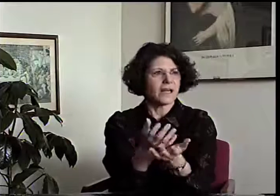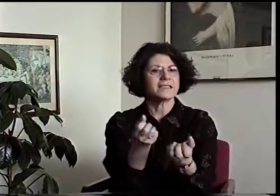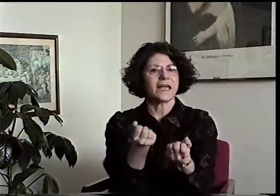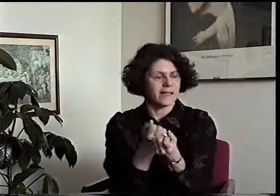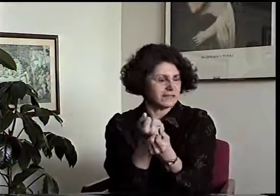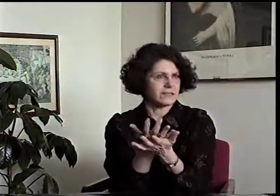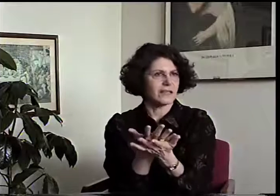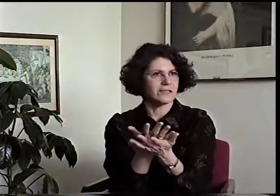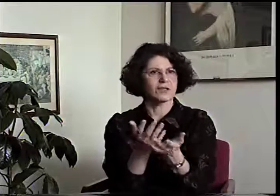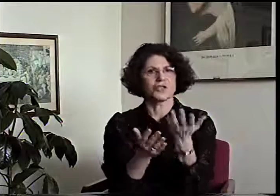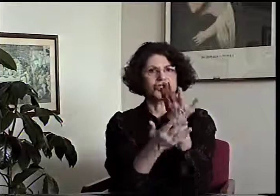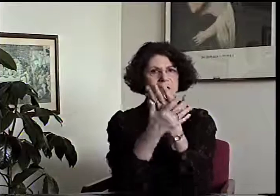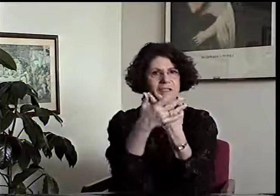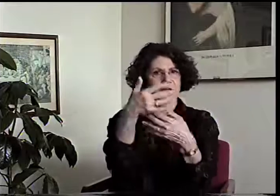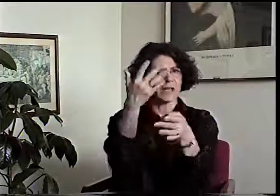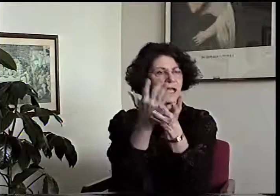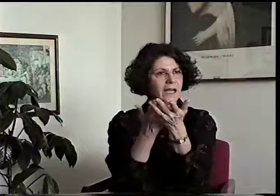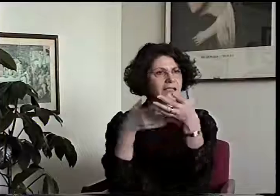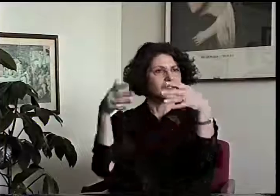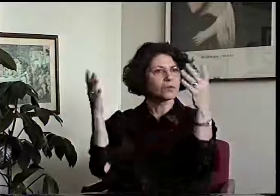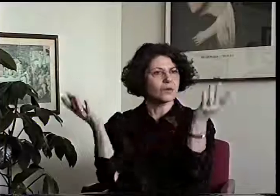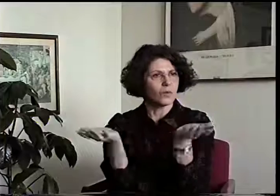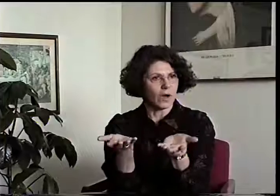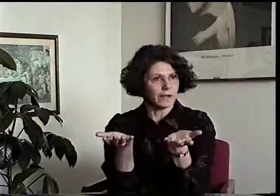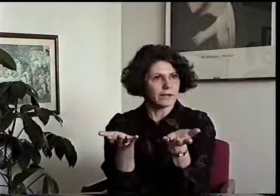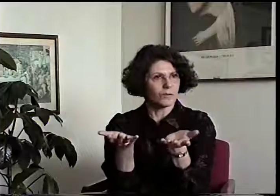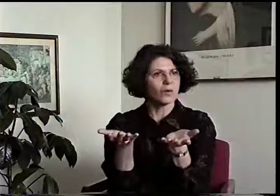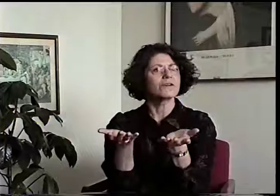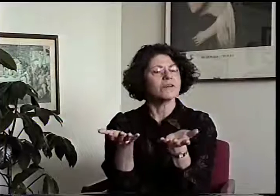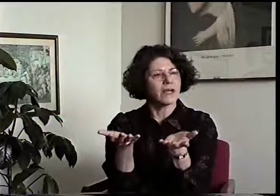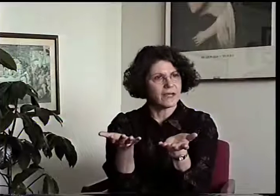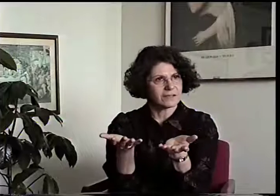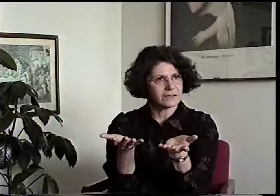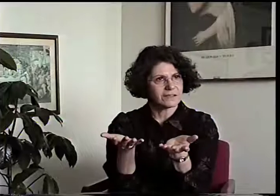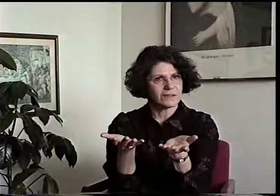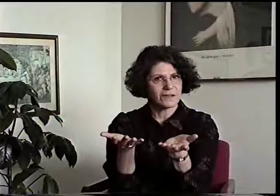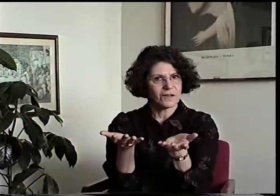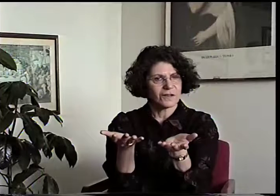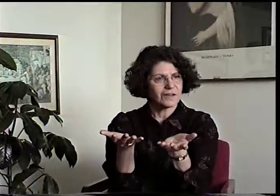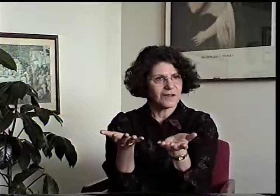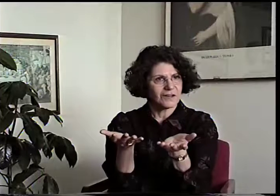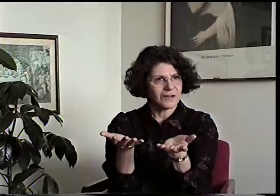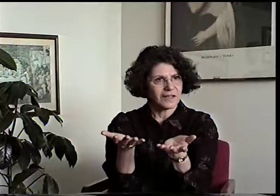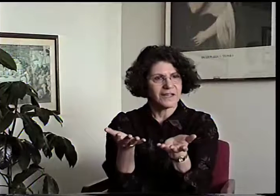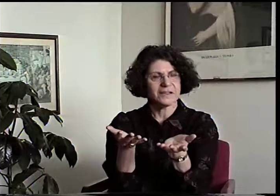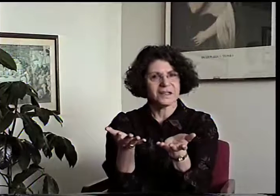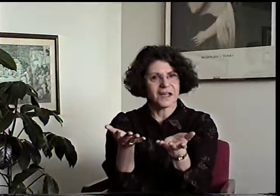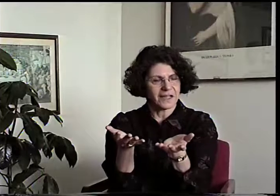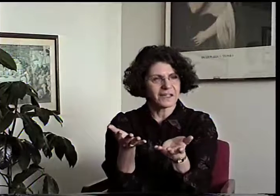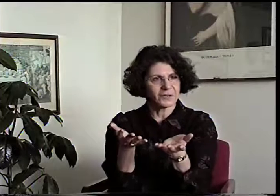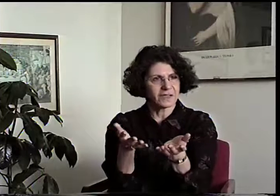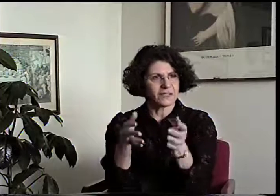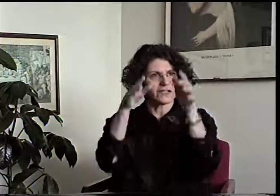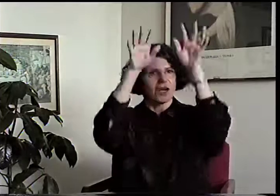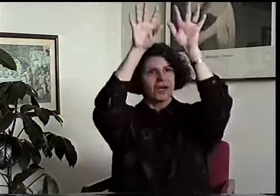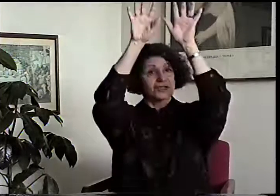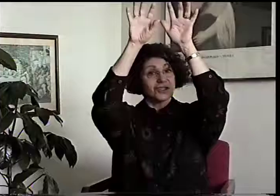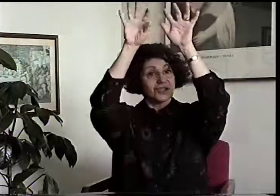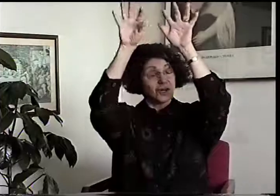as hands. And so she starts out, hands, what? What are the hands? Mhm. All right, and then the answer is